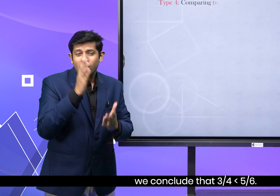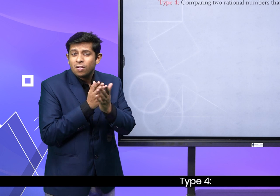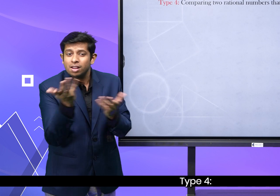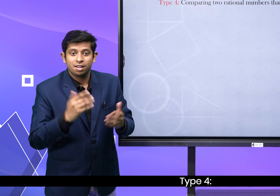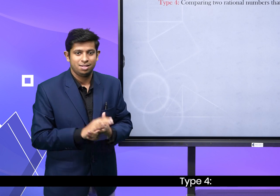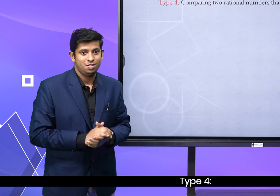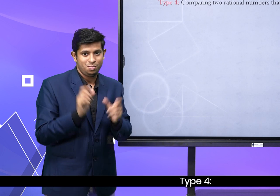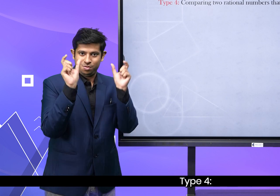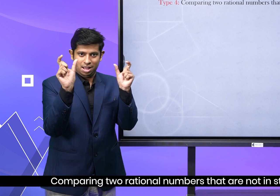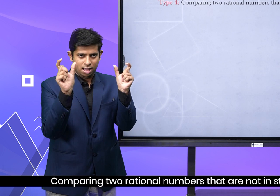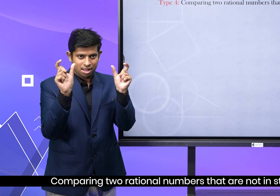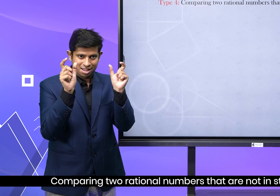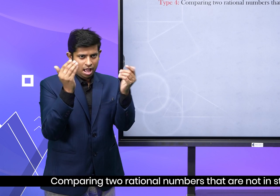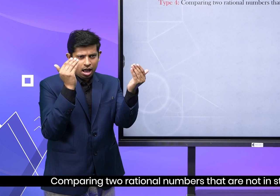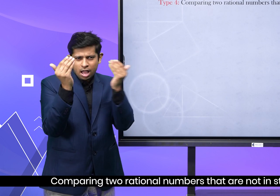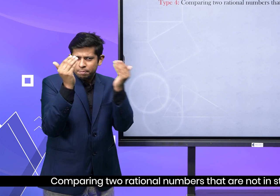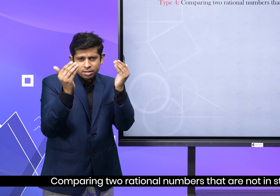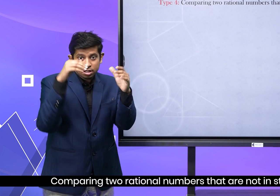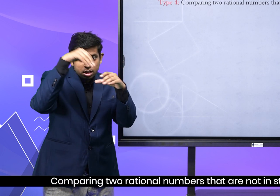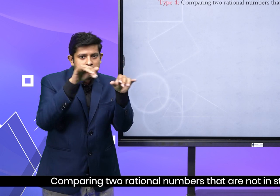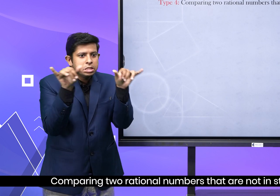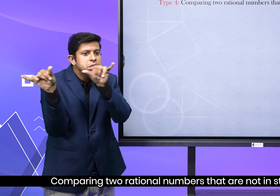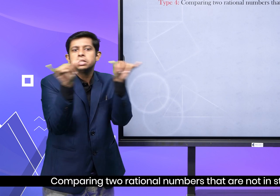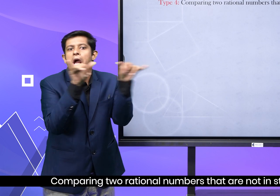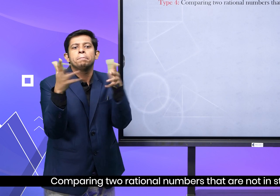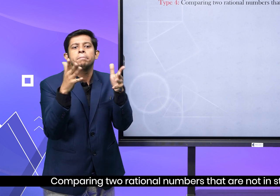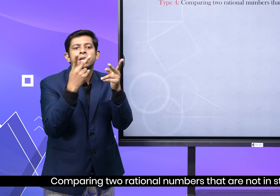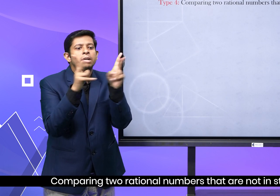Type 4. Comparing two rational numbers that are not in standard form.